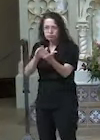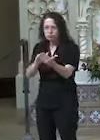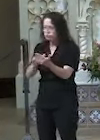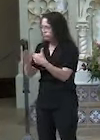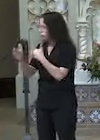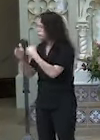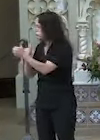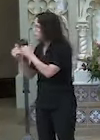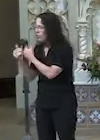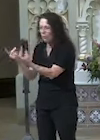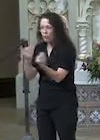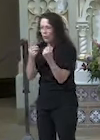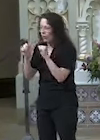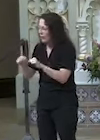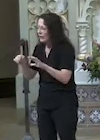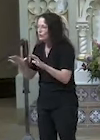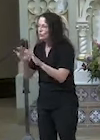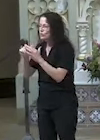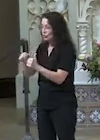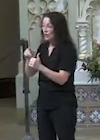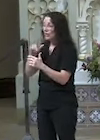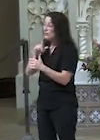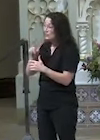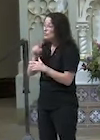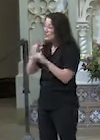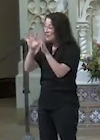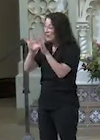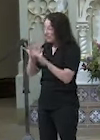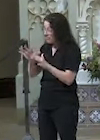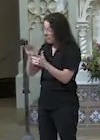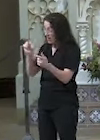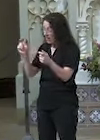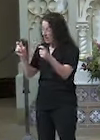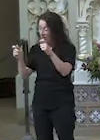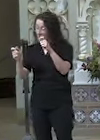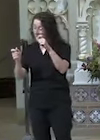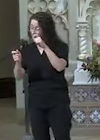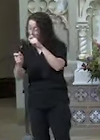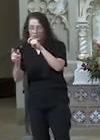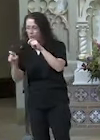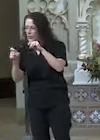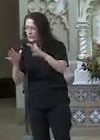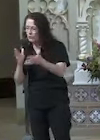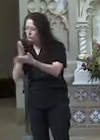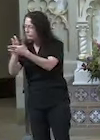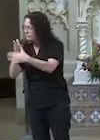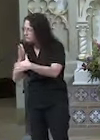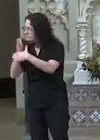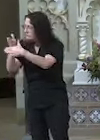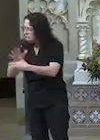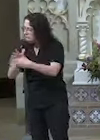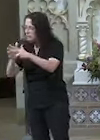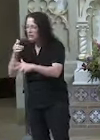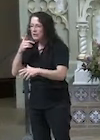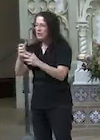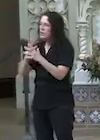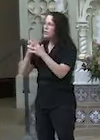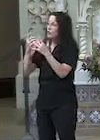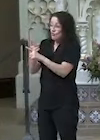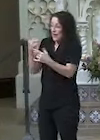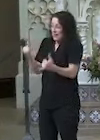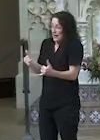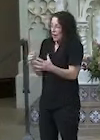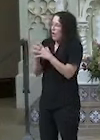to reverse the trend that we're on. Because there are so many rebates available